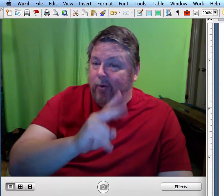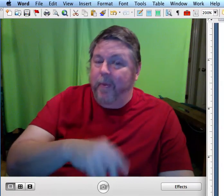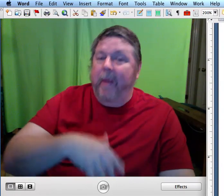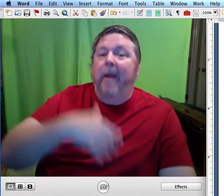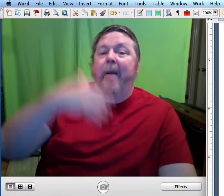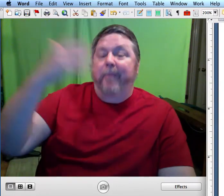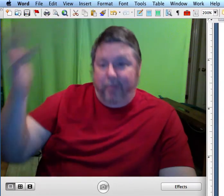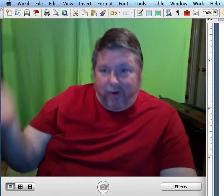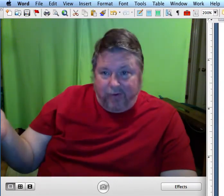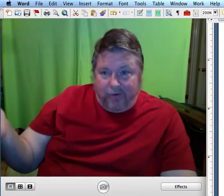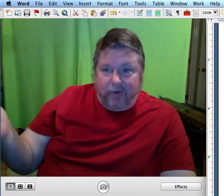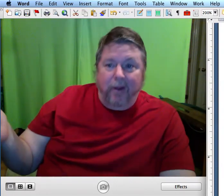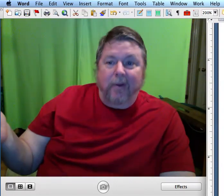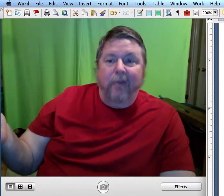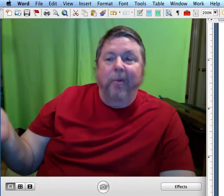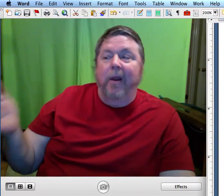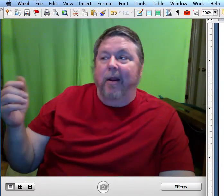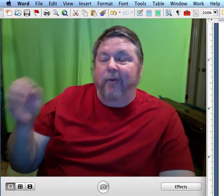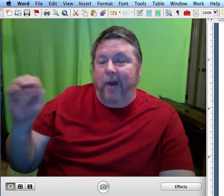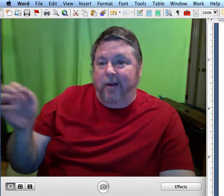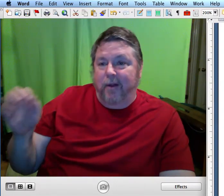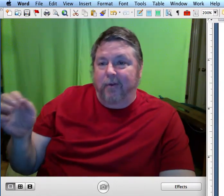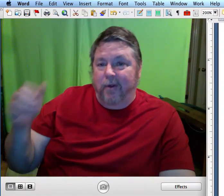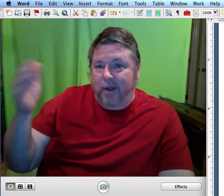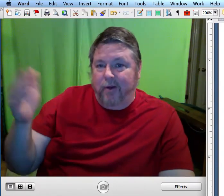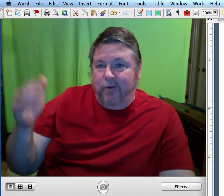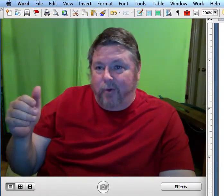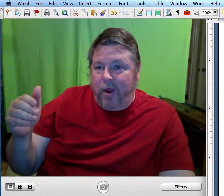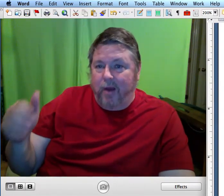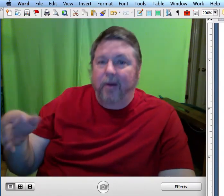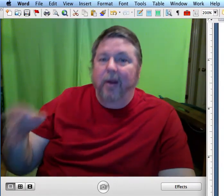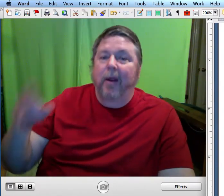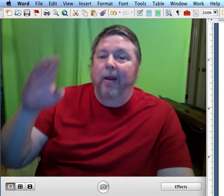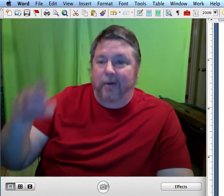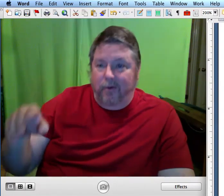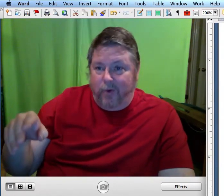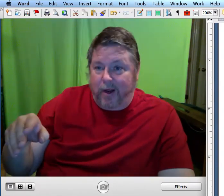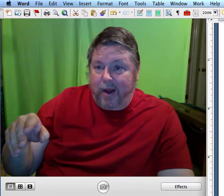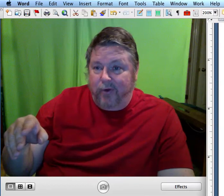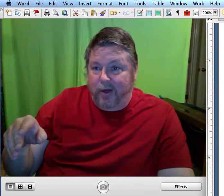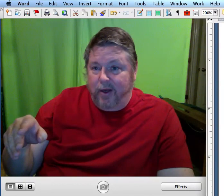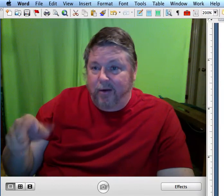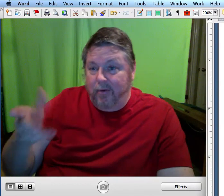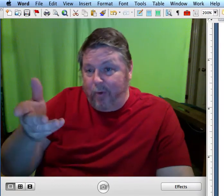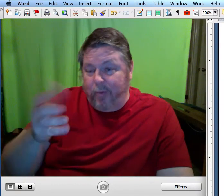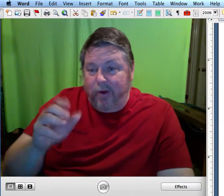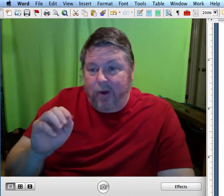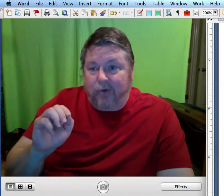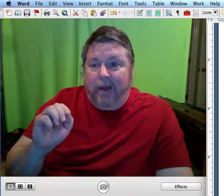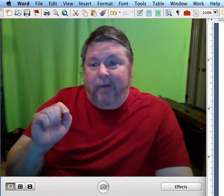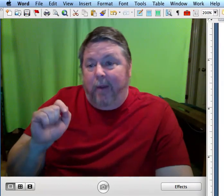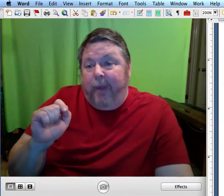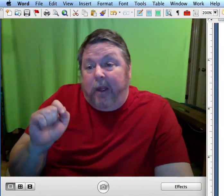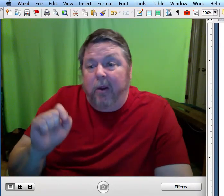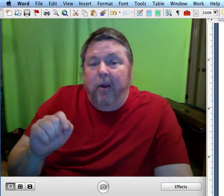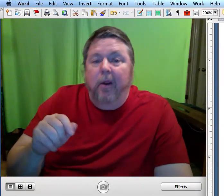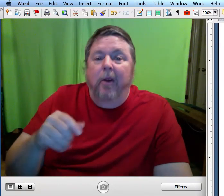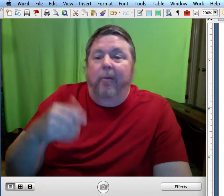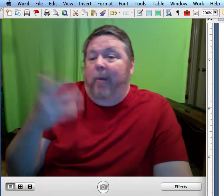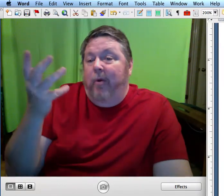2, previous assessment, identified these things to work on. This is what I actually did. I'm hoping you actually did